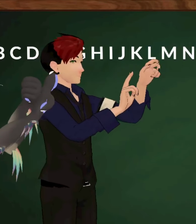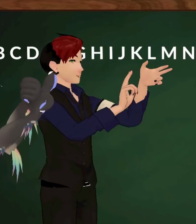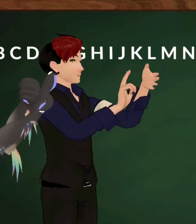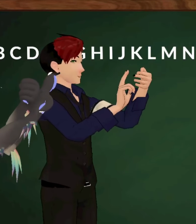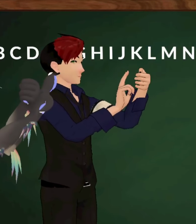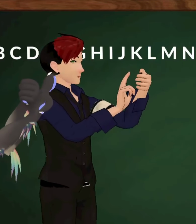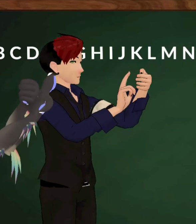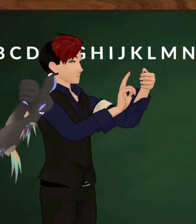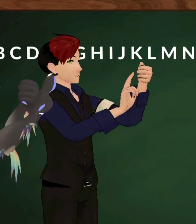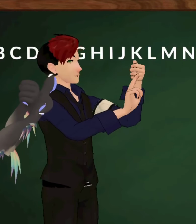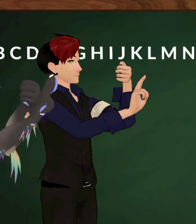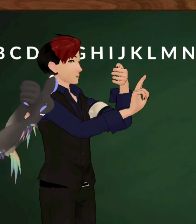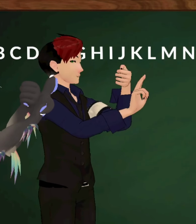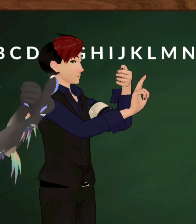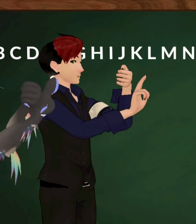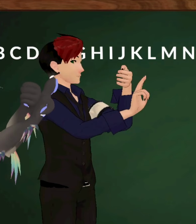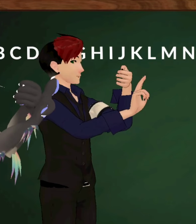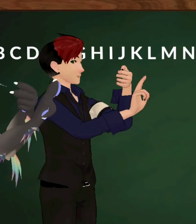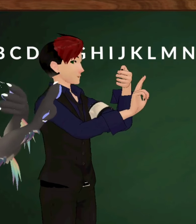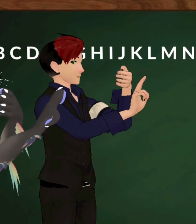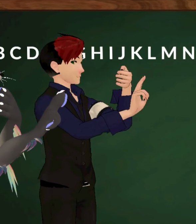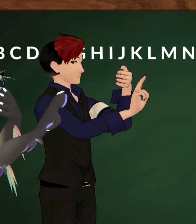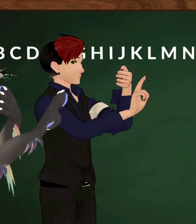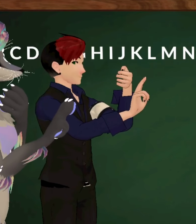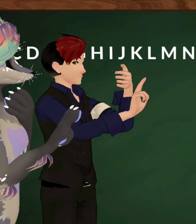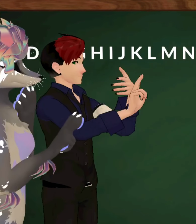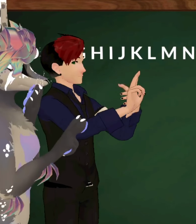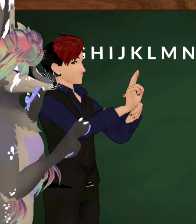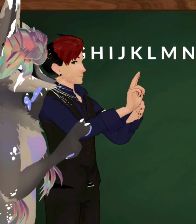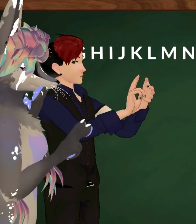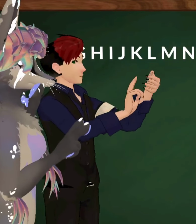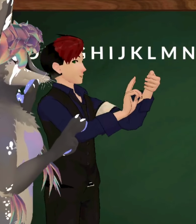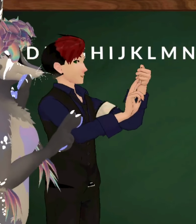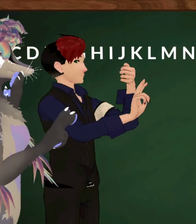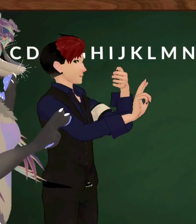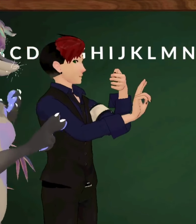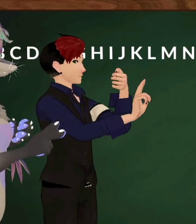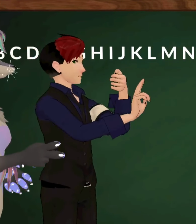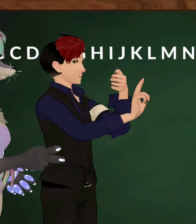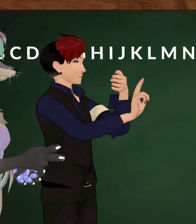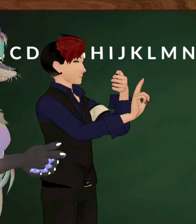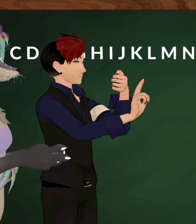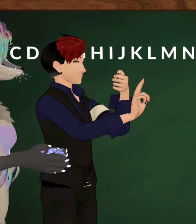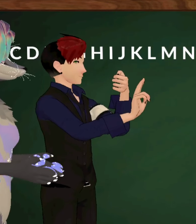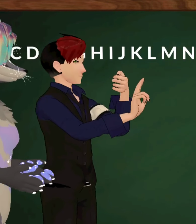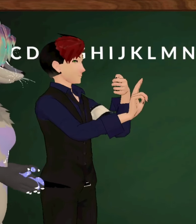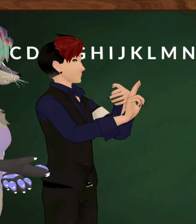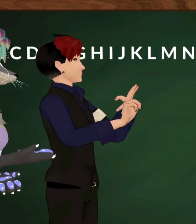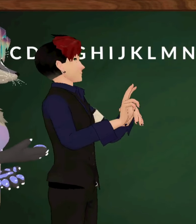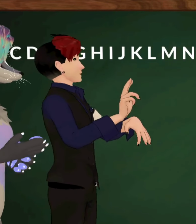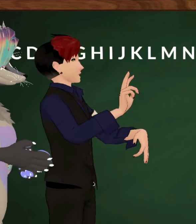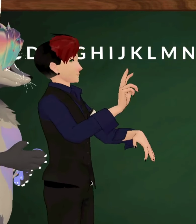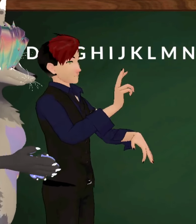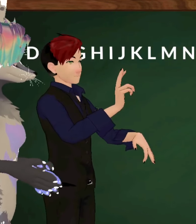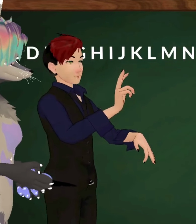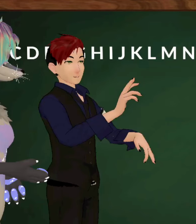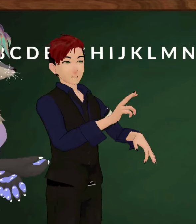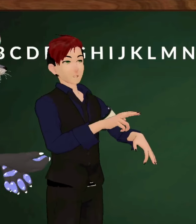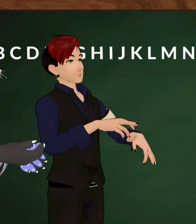quote unquote, grabbing this finger and twisting it back behind this one. And say, oh, these are supposed to be twisted. So that's how you do R.